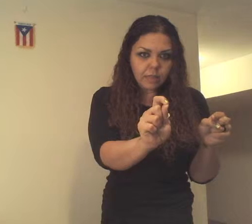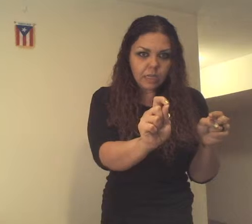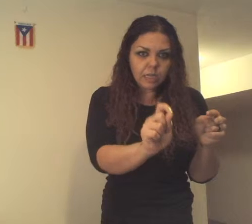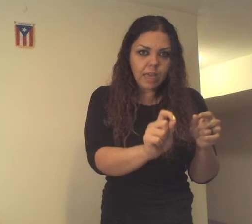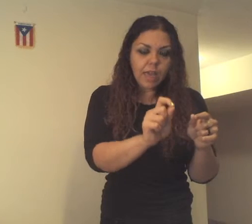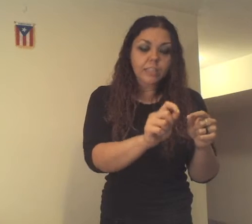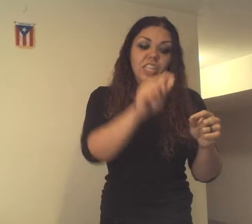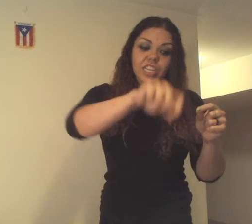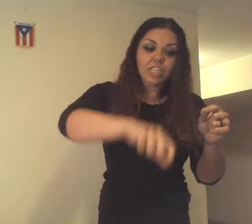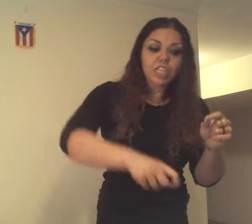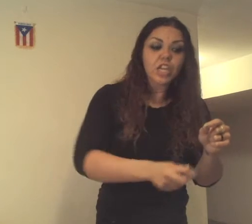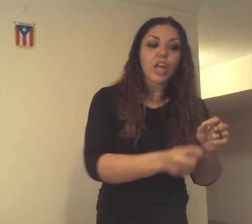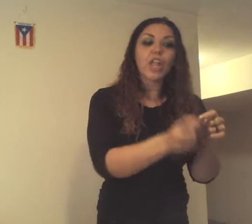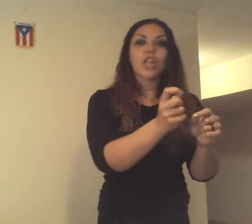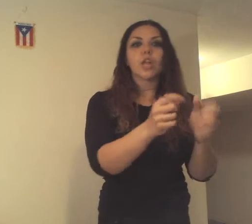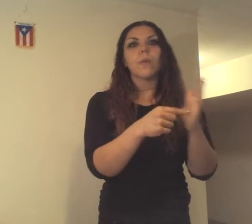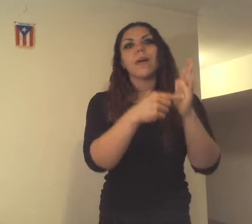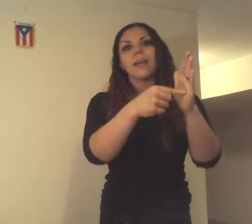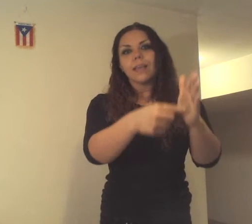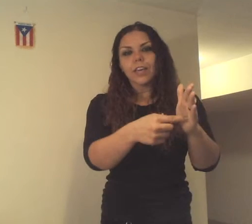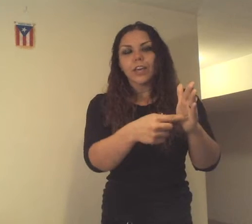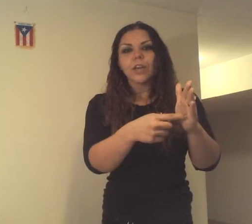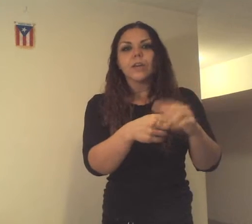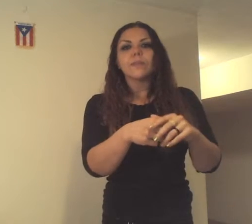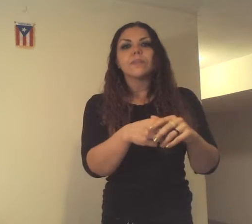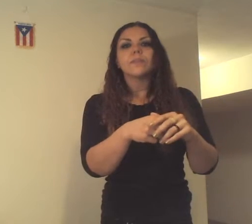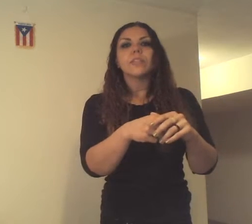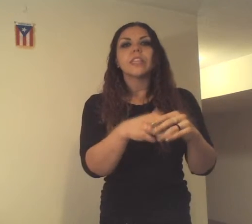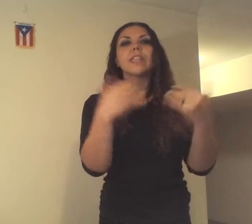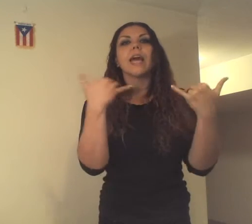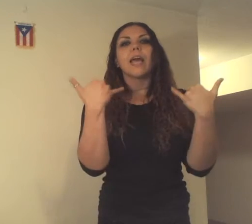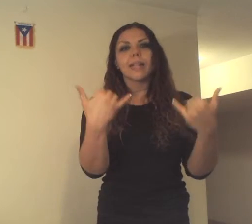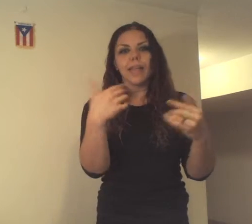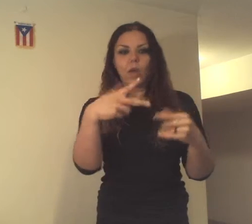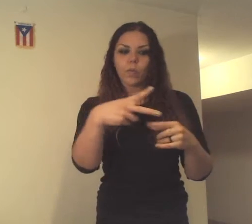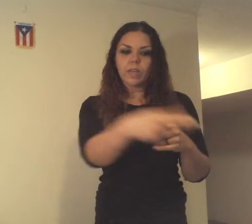way. Now go ahead and cut.